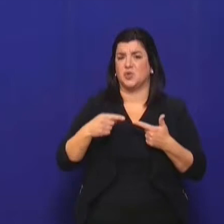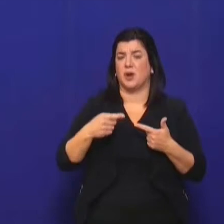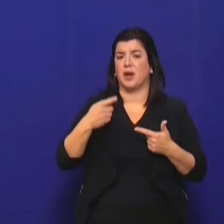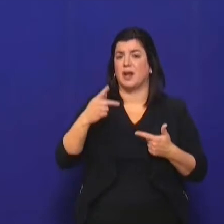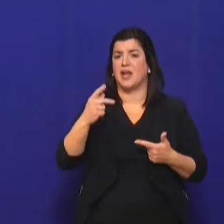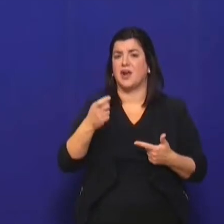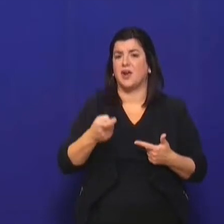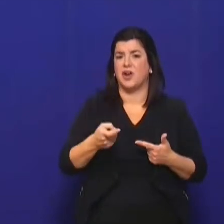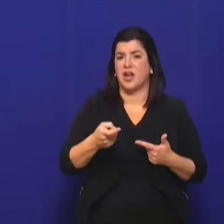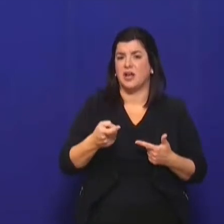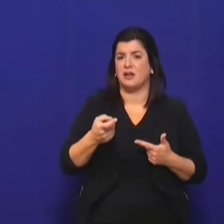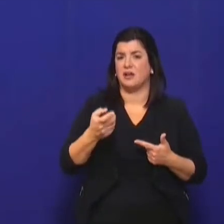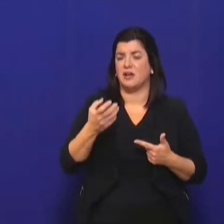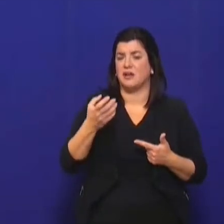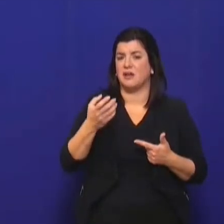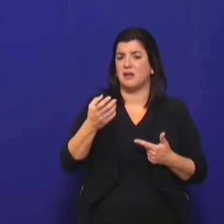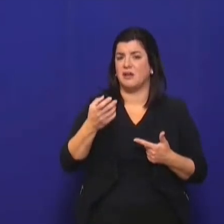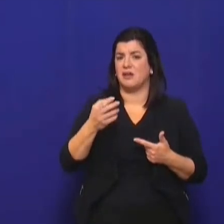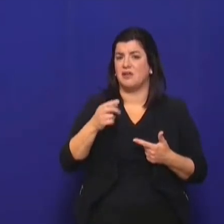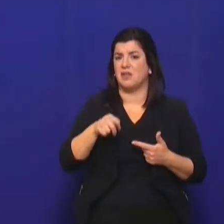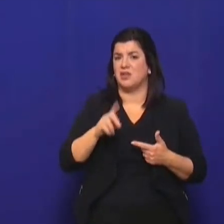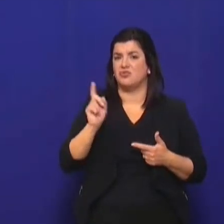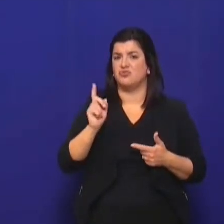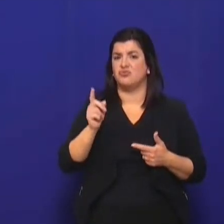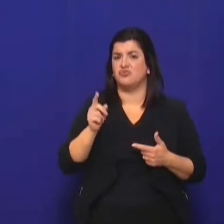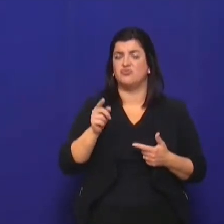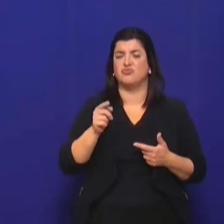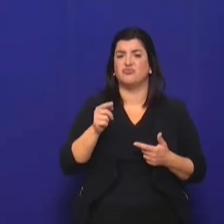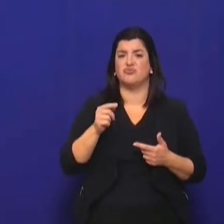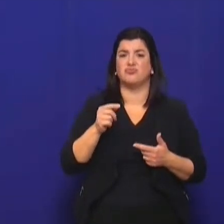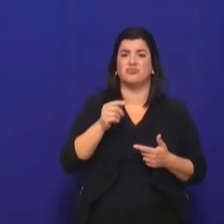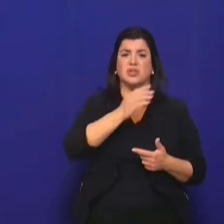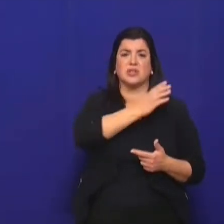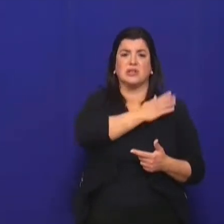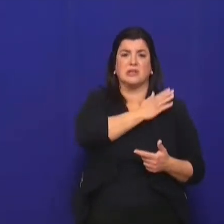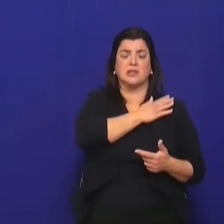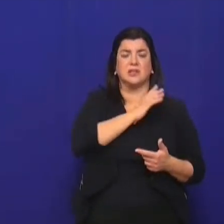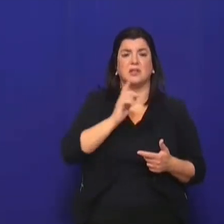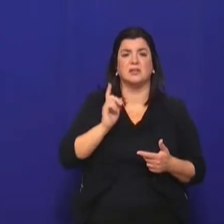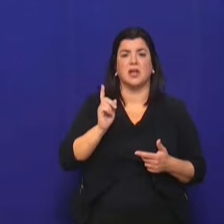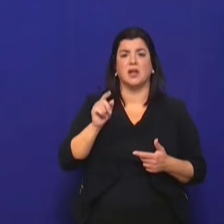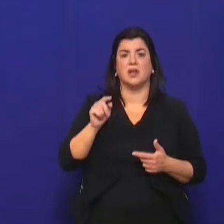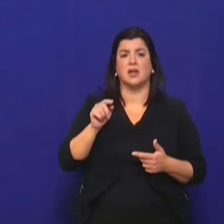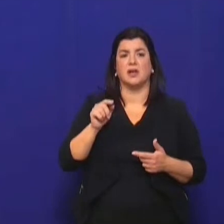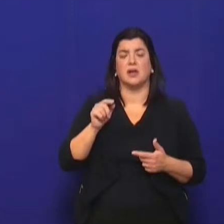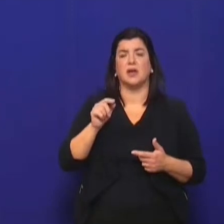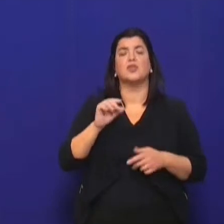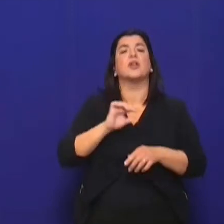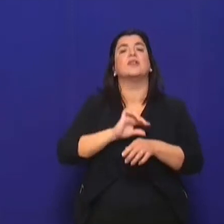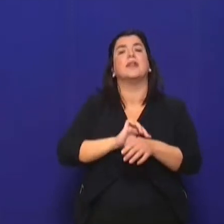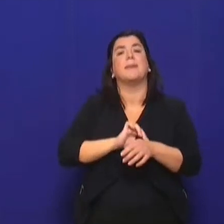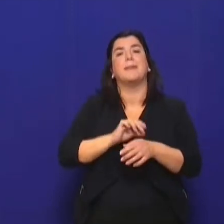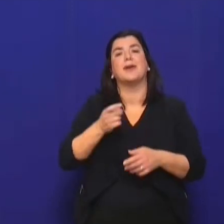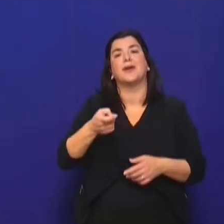fuq u għandu x'jaqsam mal-madmirijiet tiegħu li kienet jaqdi fil-Public Health Team aw il-COVID Response Team? Grazzi.